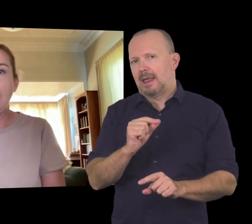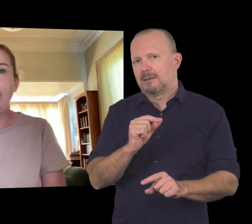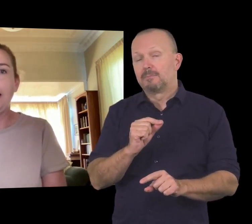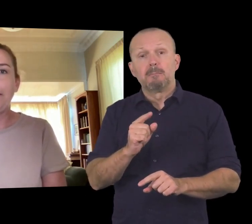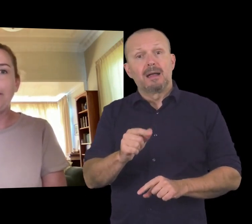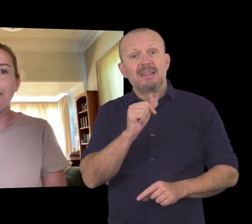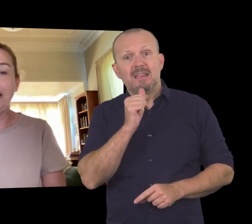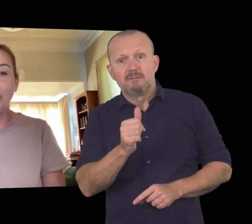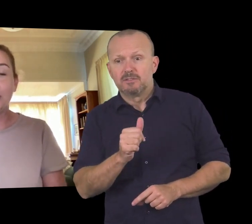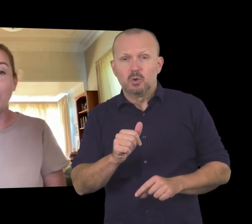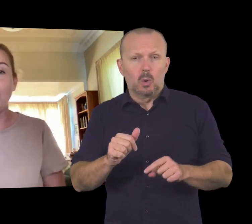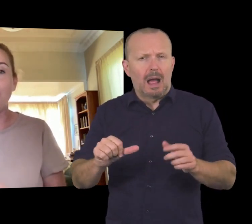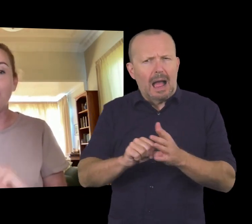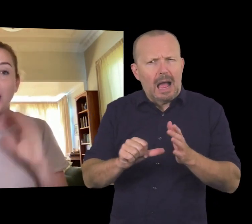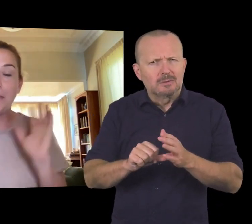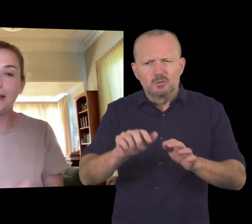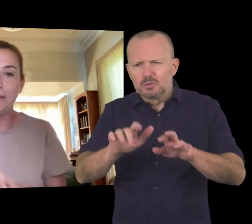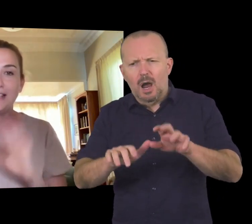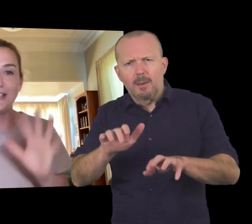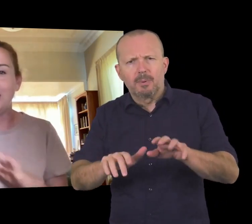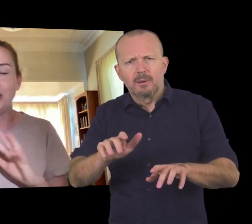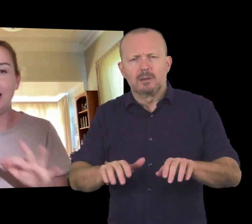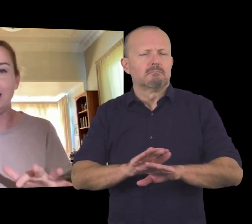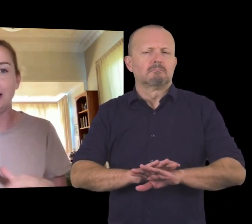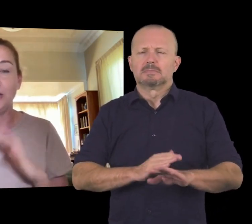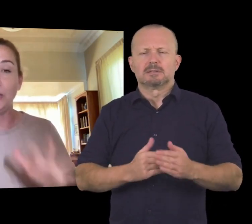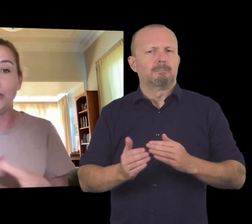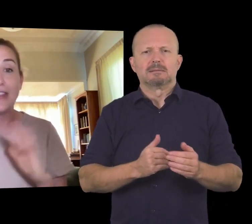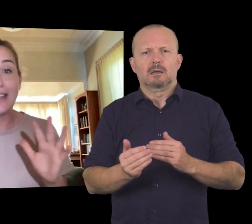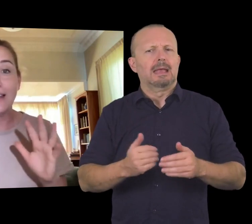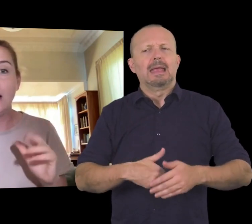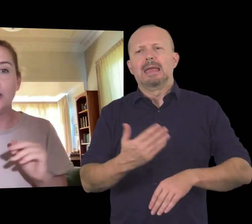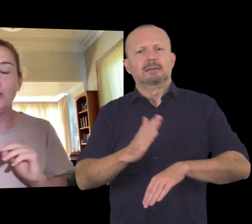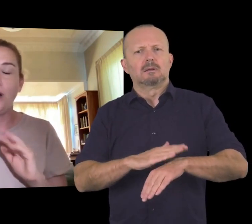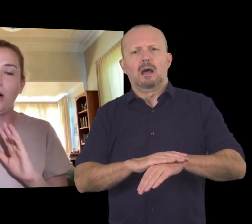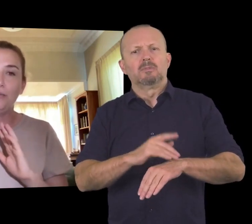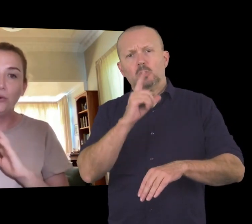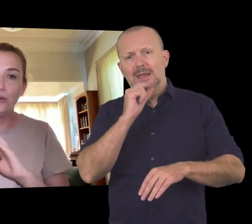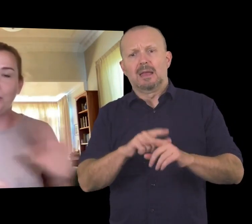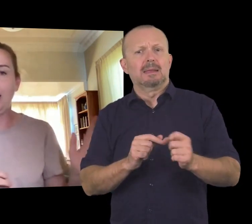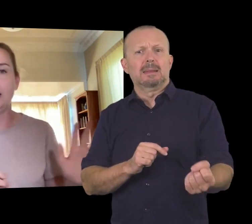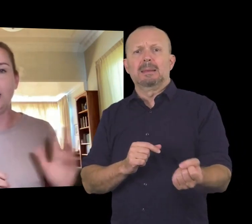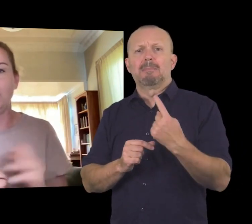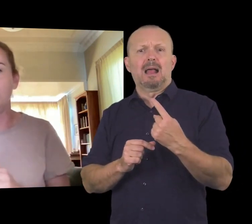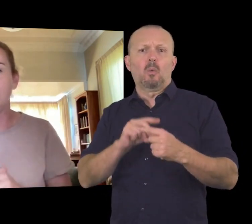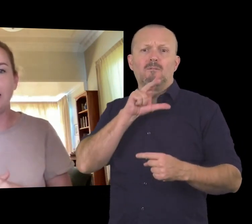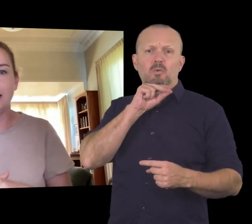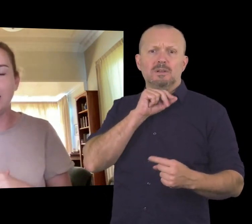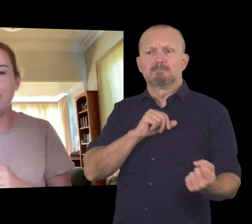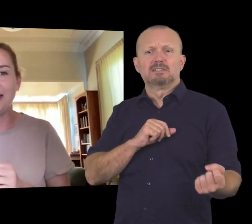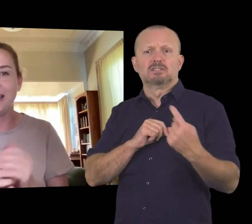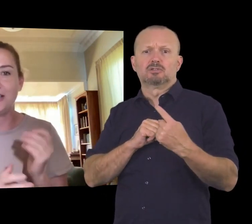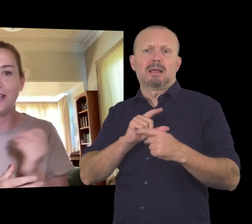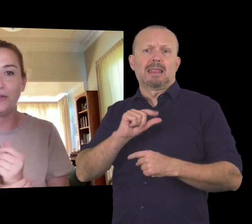questions. But also, if typing a message in a chat isn't your thing, you are more than willing to send